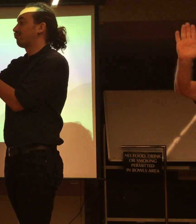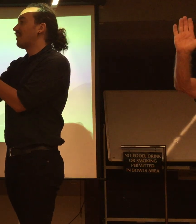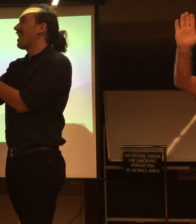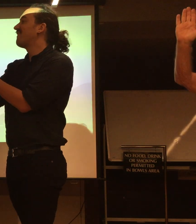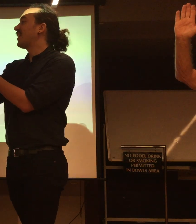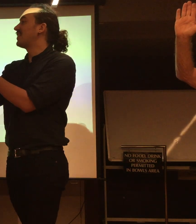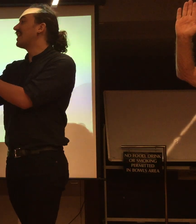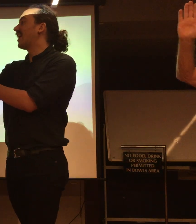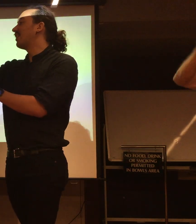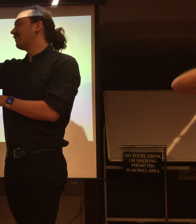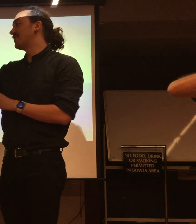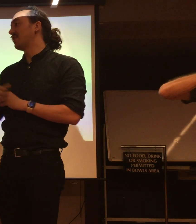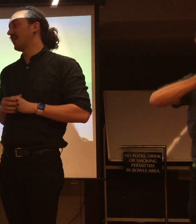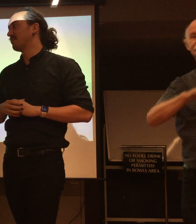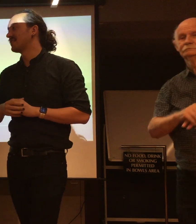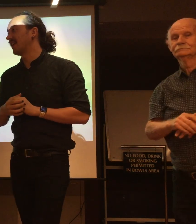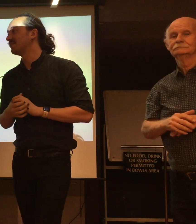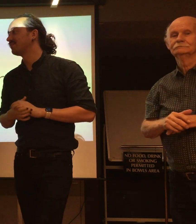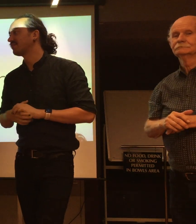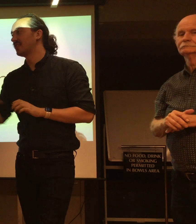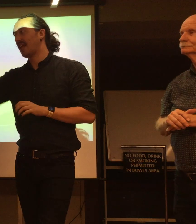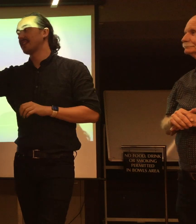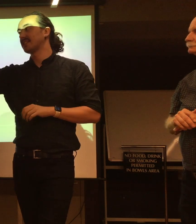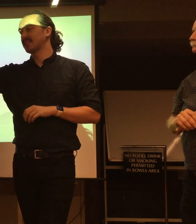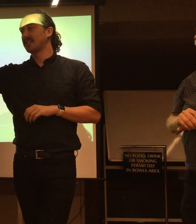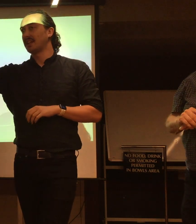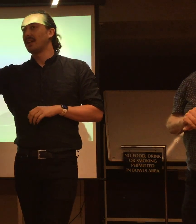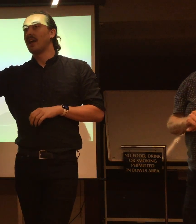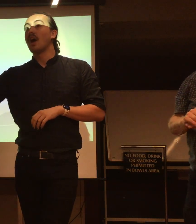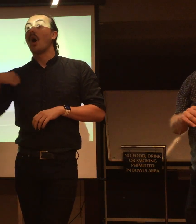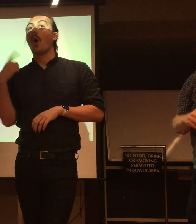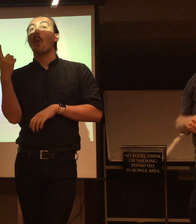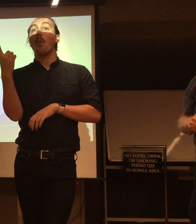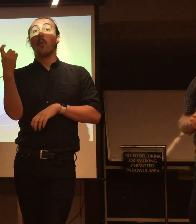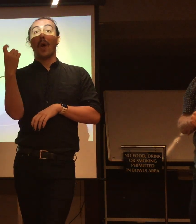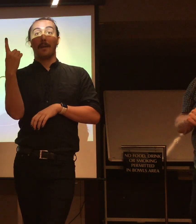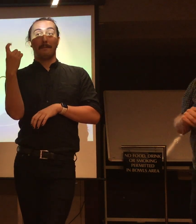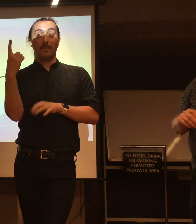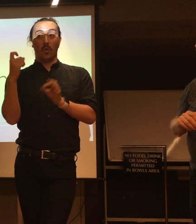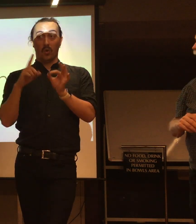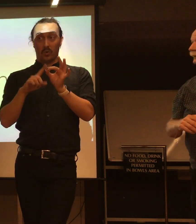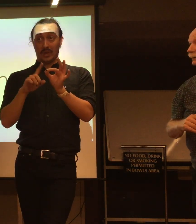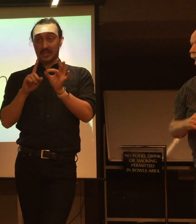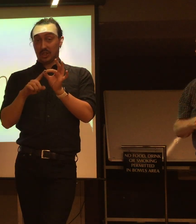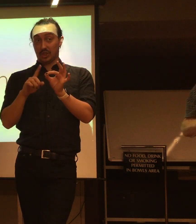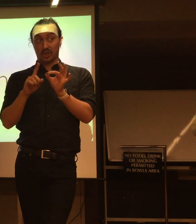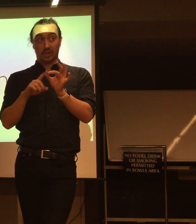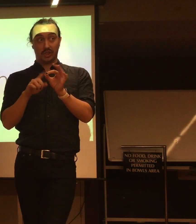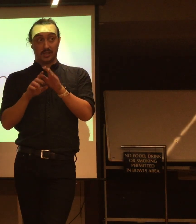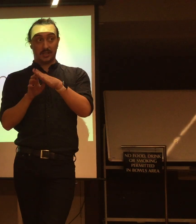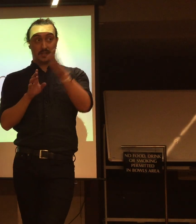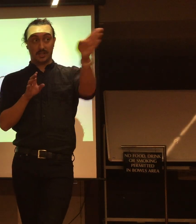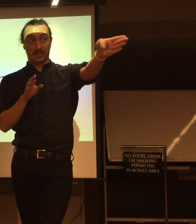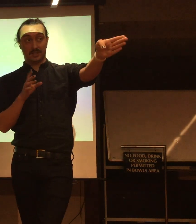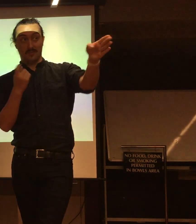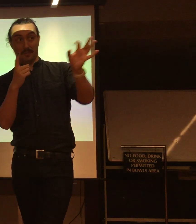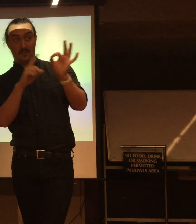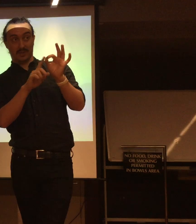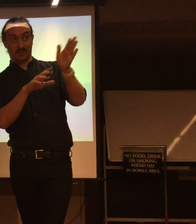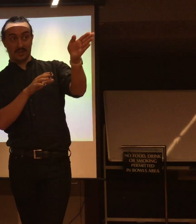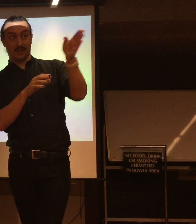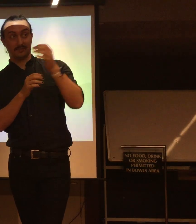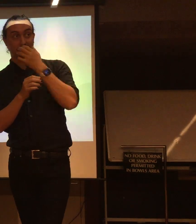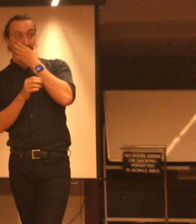handful. I'll just gonna. Yeah, only 50 grams. Yeah, I'm just gonna do one last question. Do we have one? Yeah.